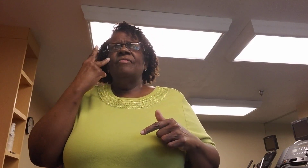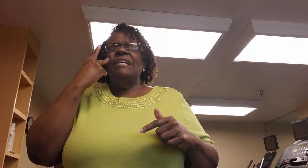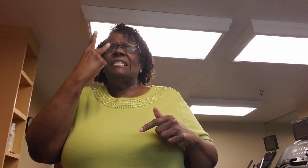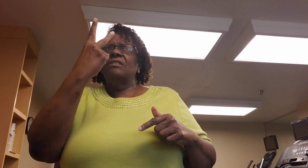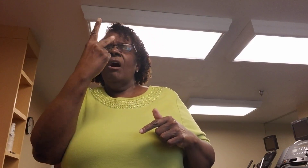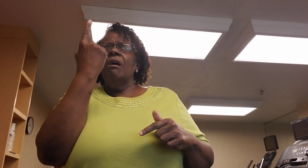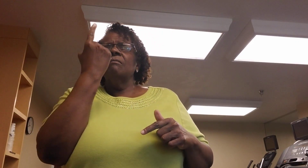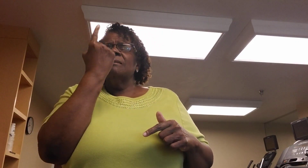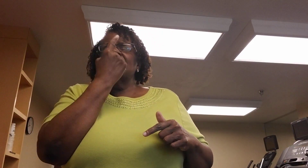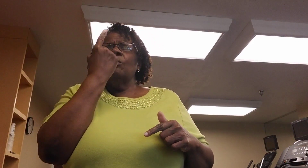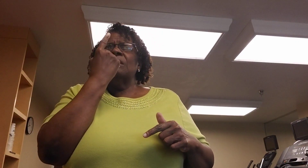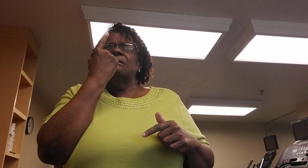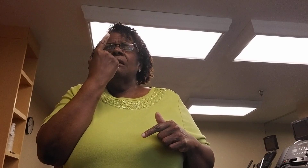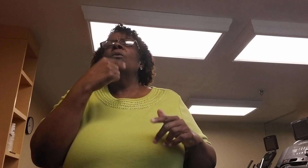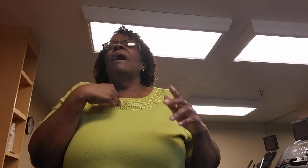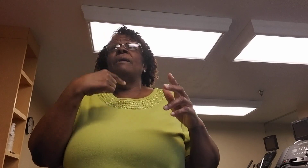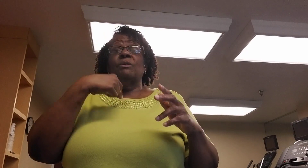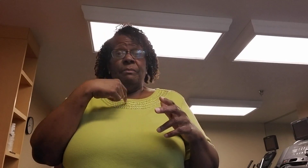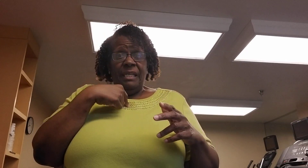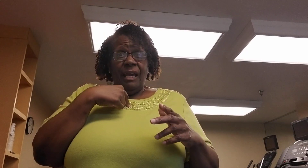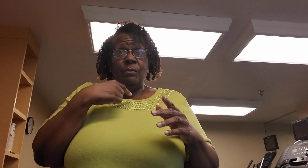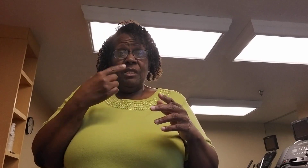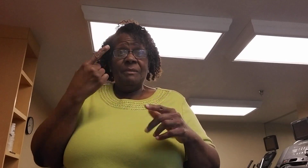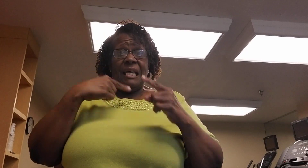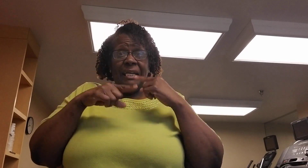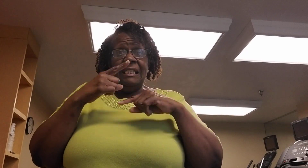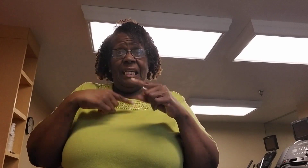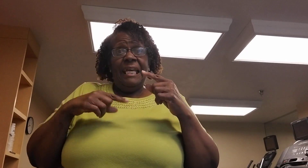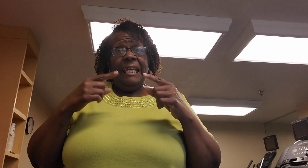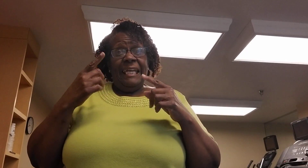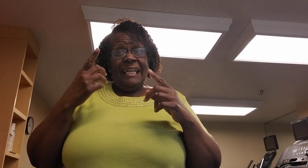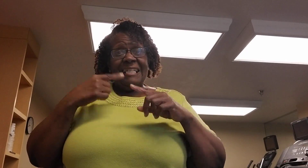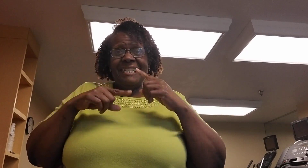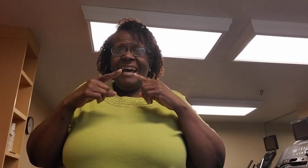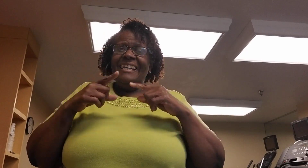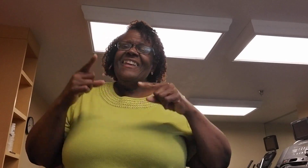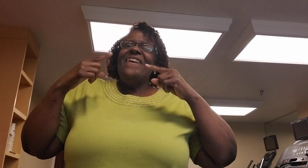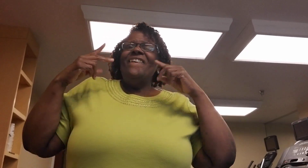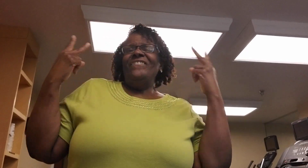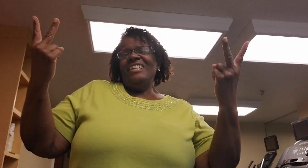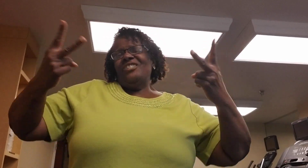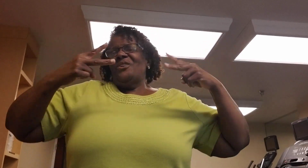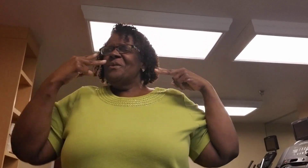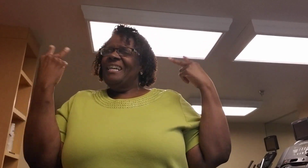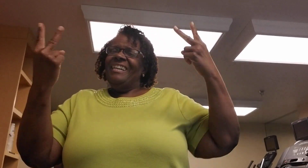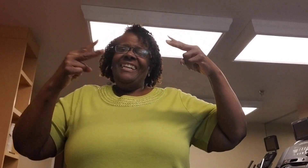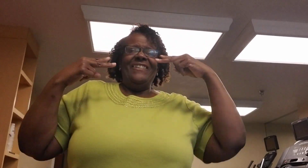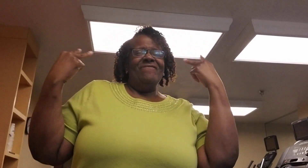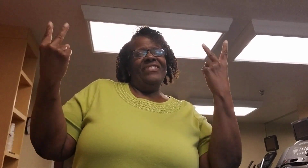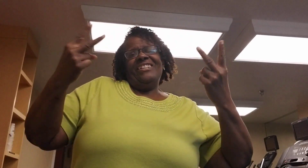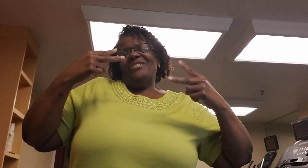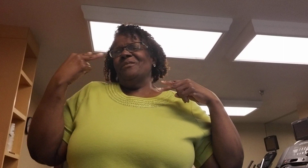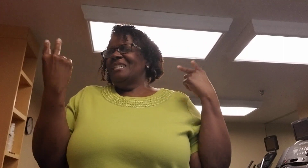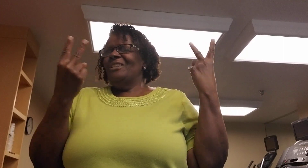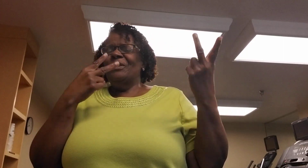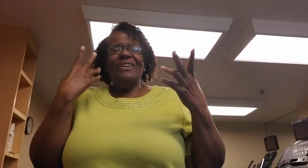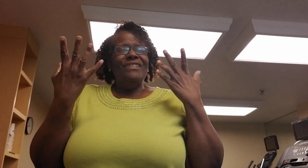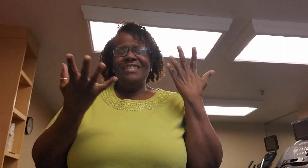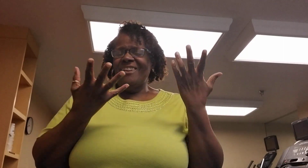they saw someone, it was me. I was up signing. And I signed victory, victory, whatever the song